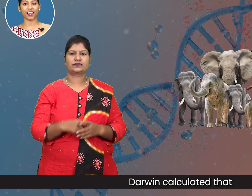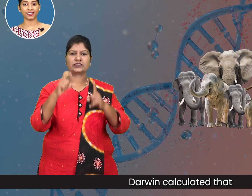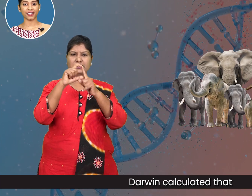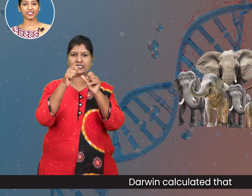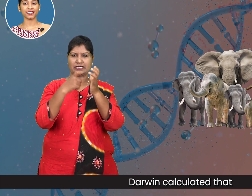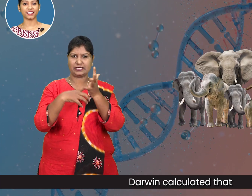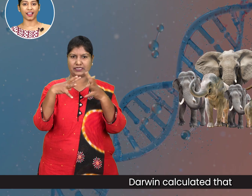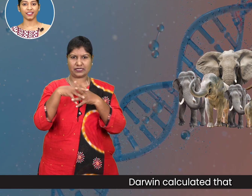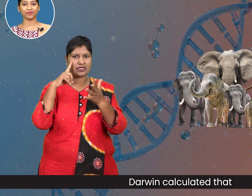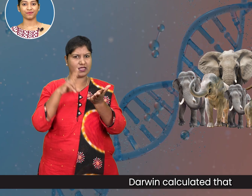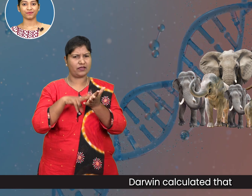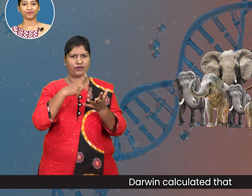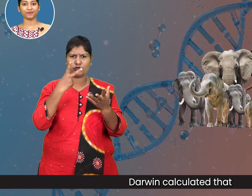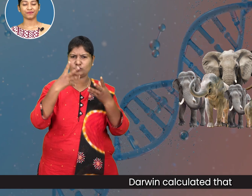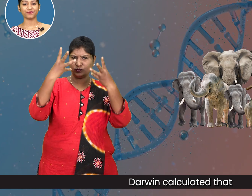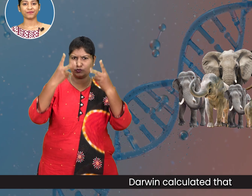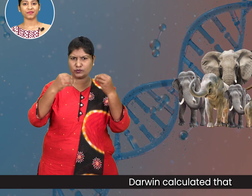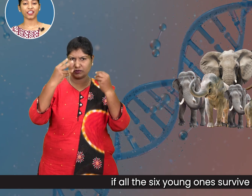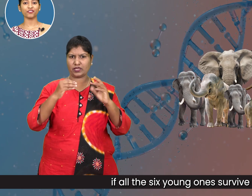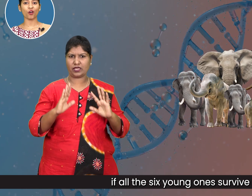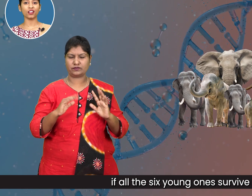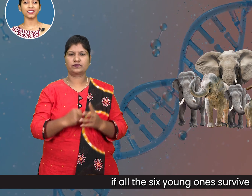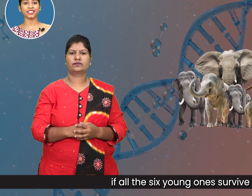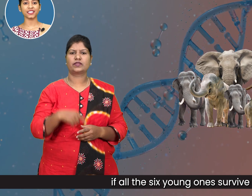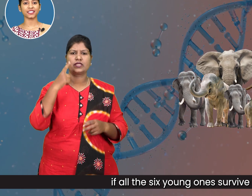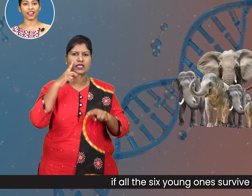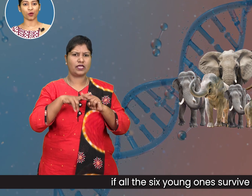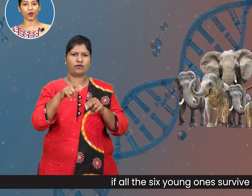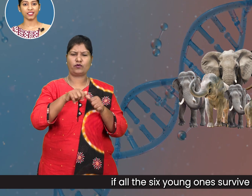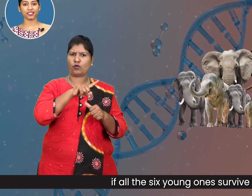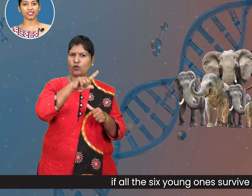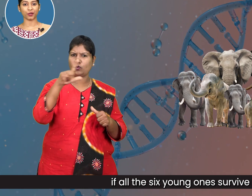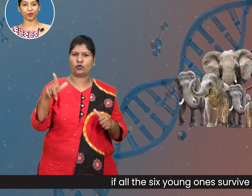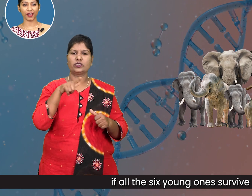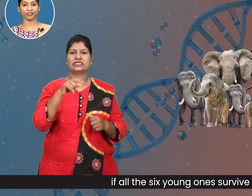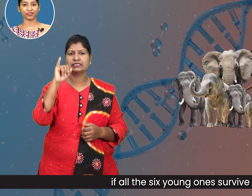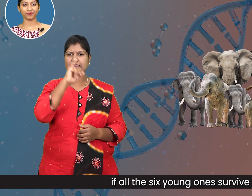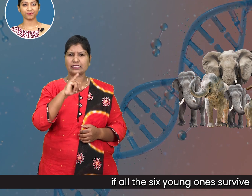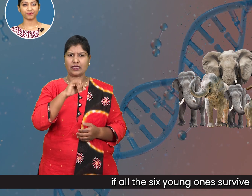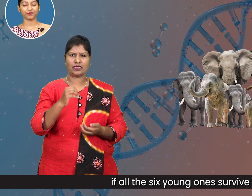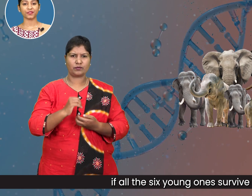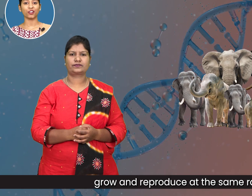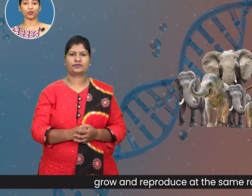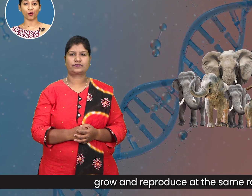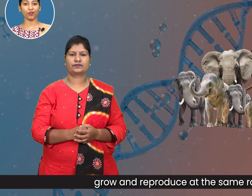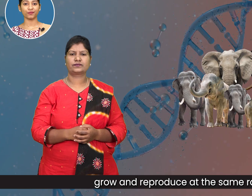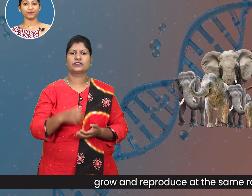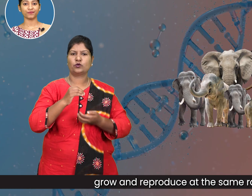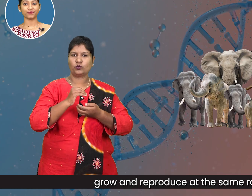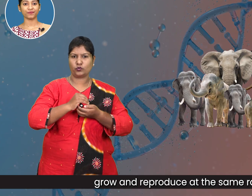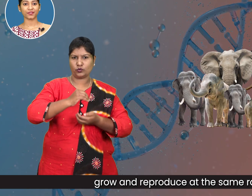Darwin calculated that if all the 6 young ones survive,